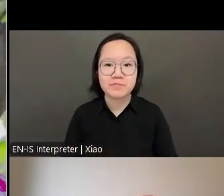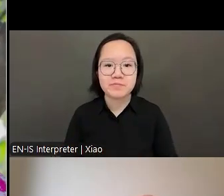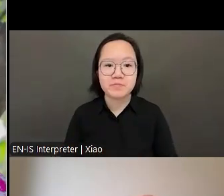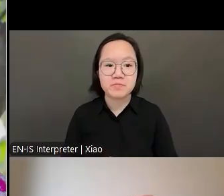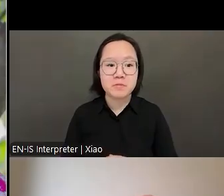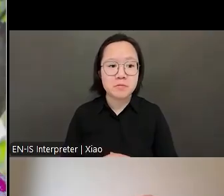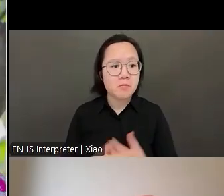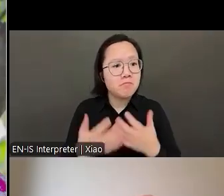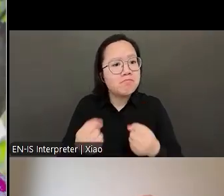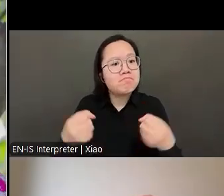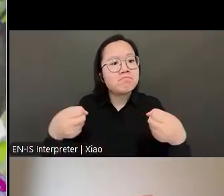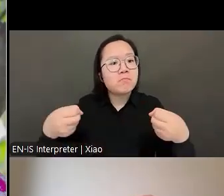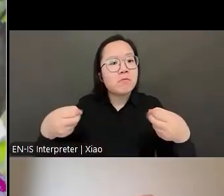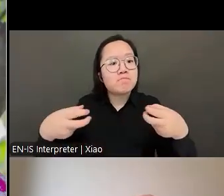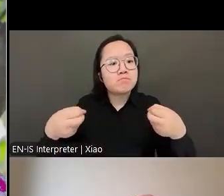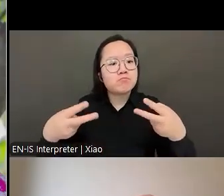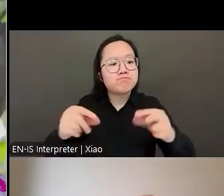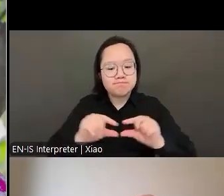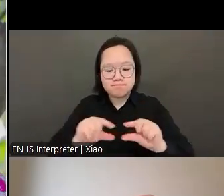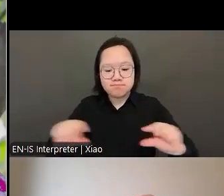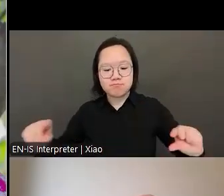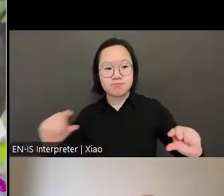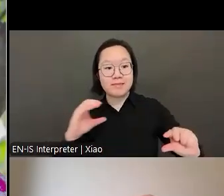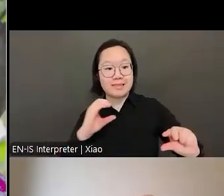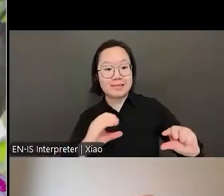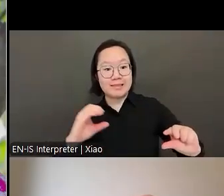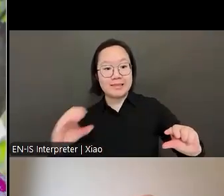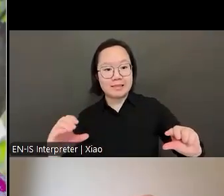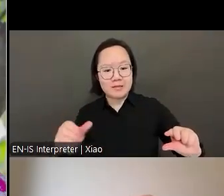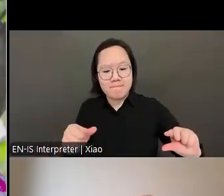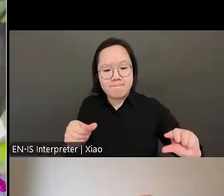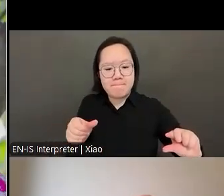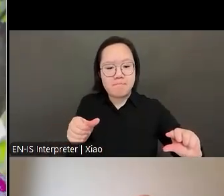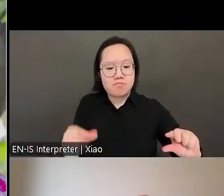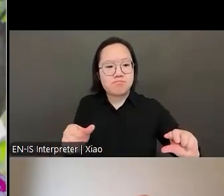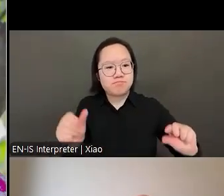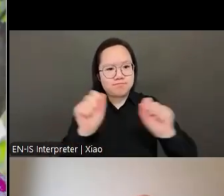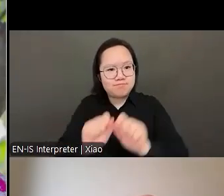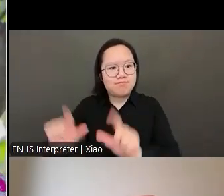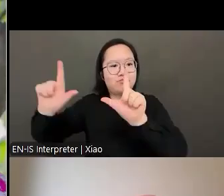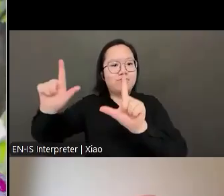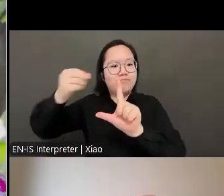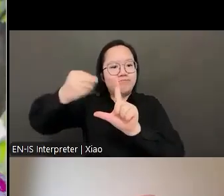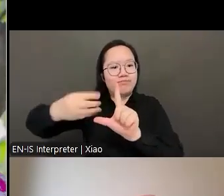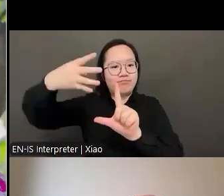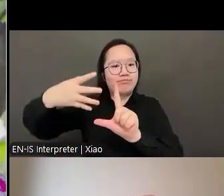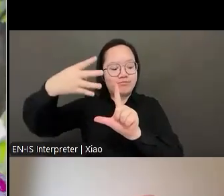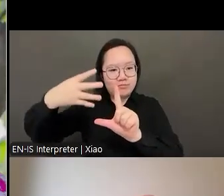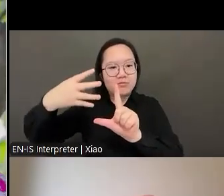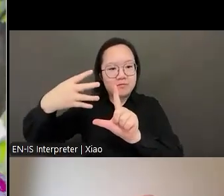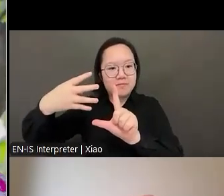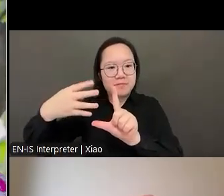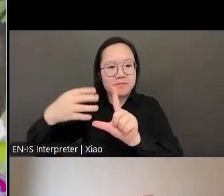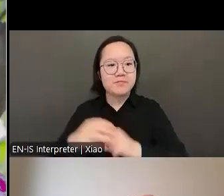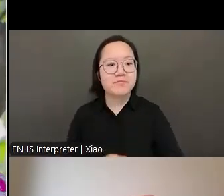Zoom, click the closed captions, CC, button and then select Show Subtitles.